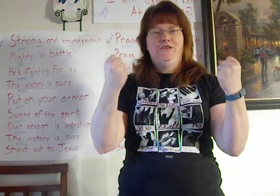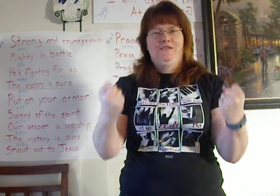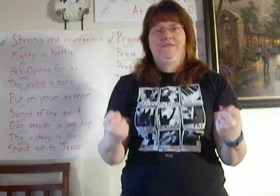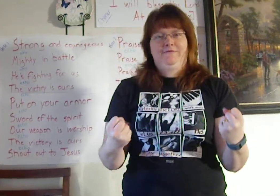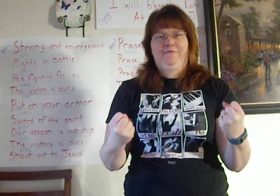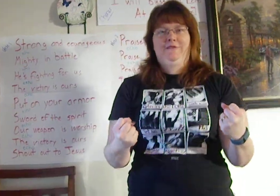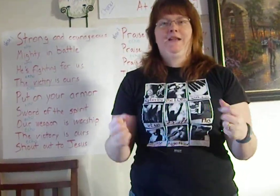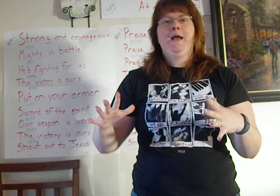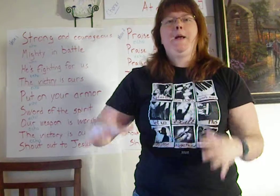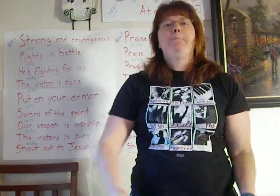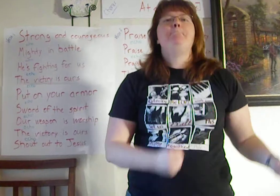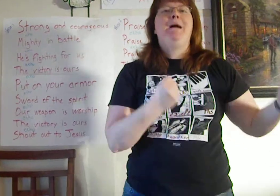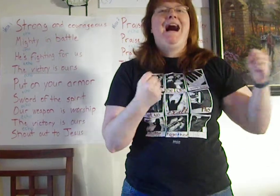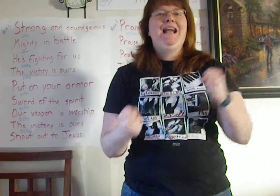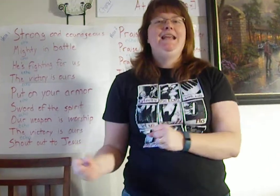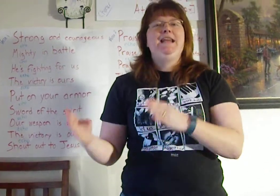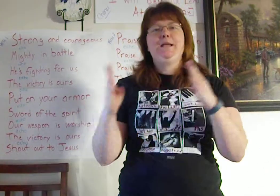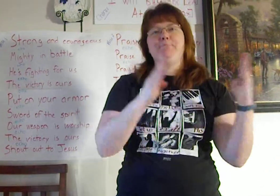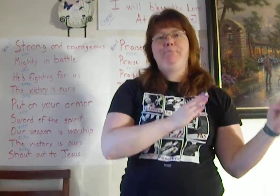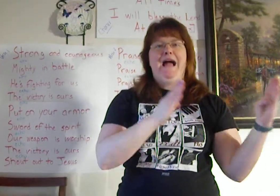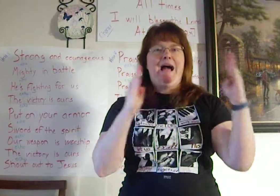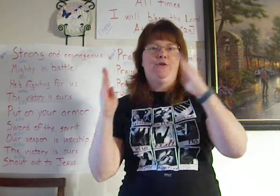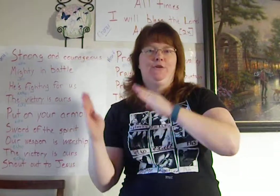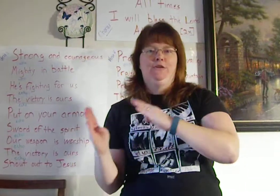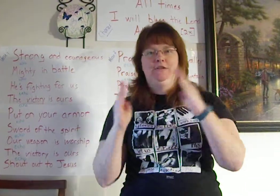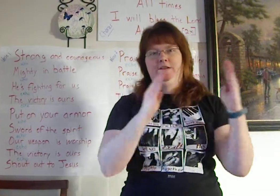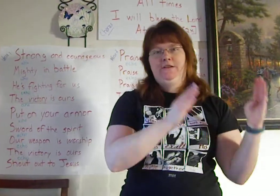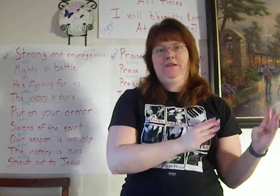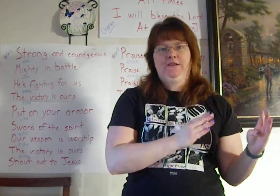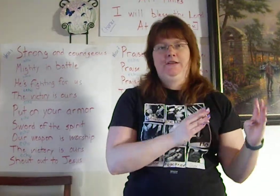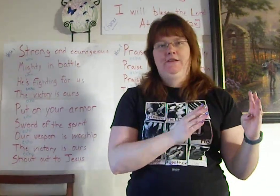courageous, mighty in battle,